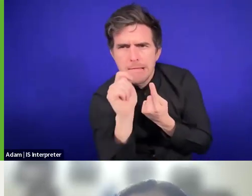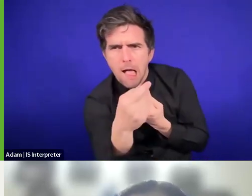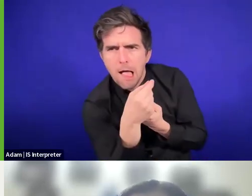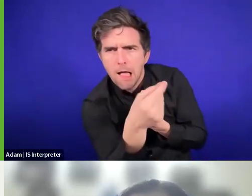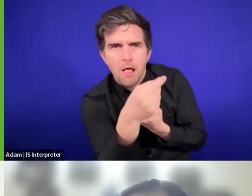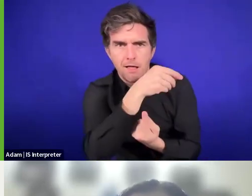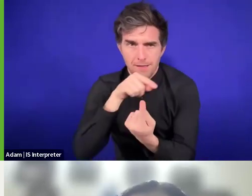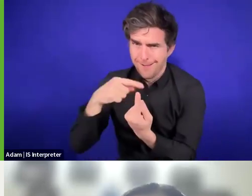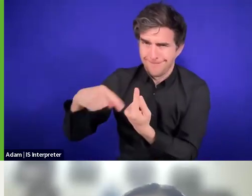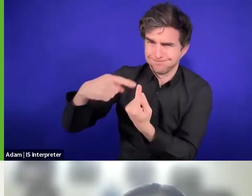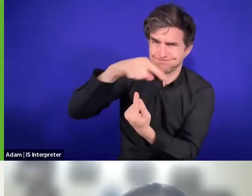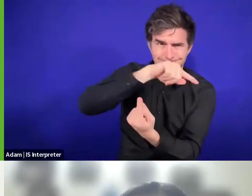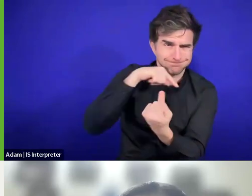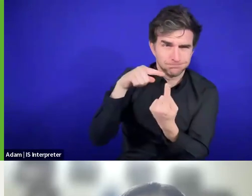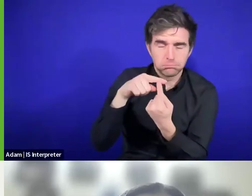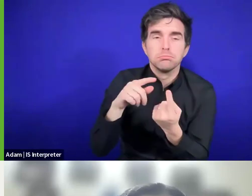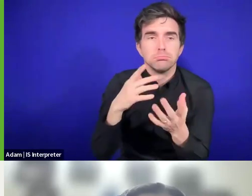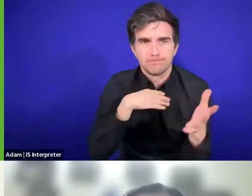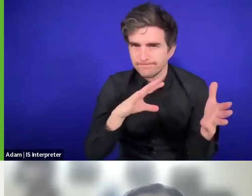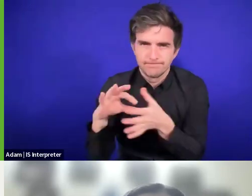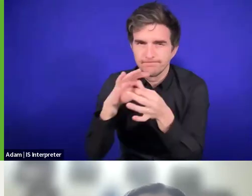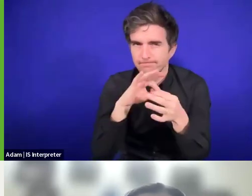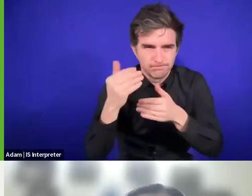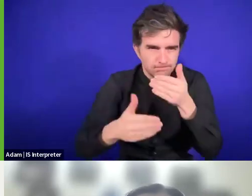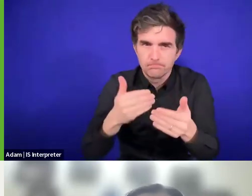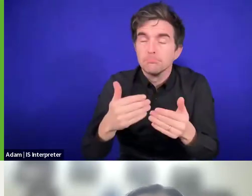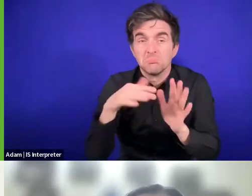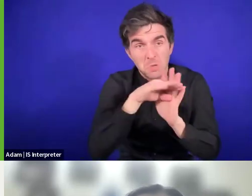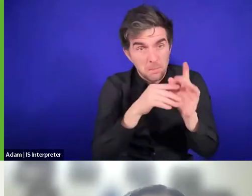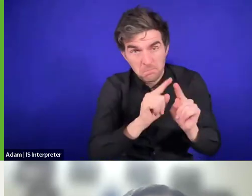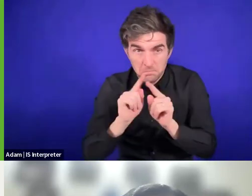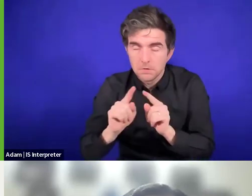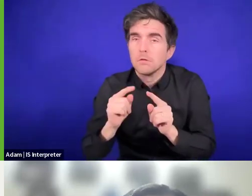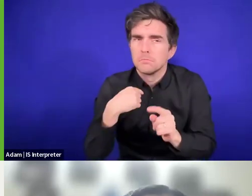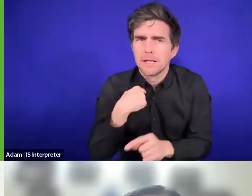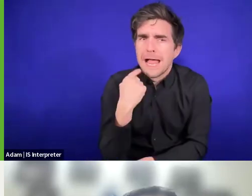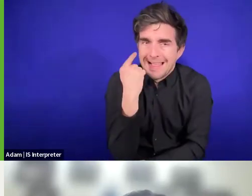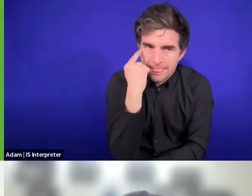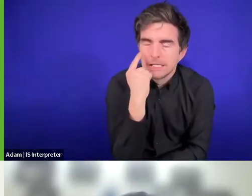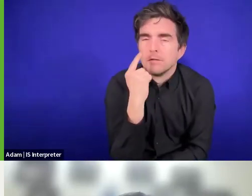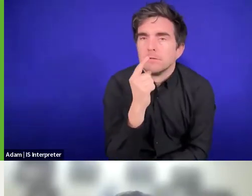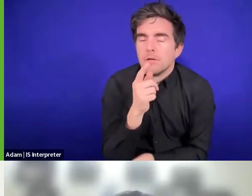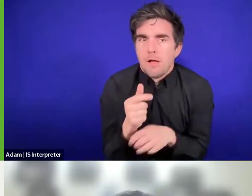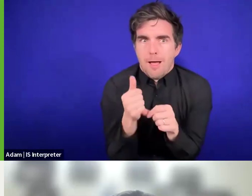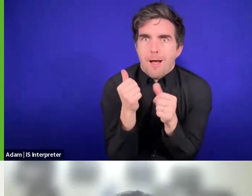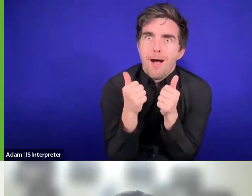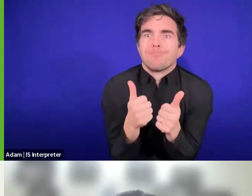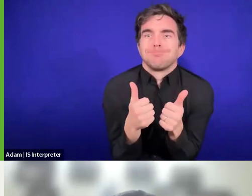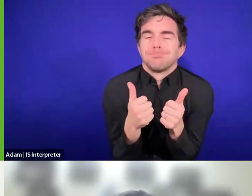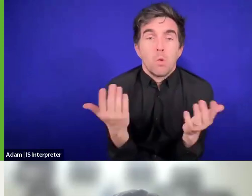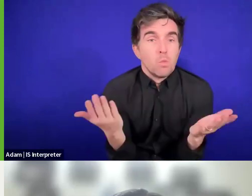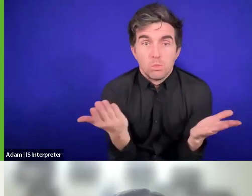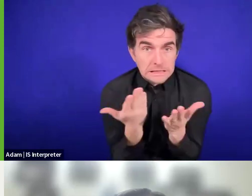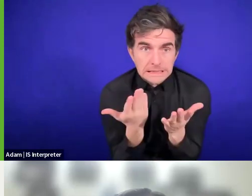interesting aspect of using GIS-based maps was also that when we look at a hamlet and when we brought the